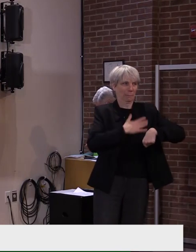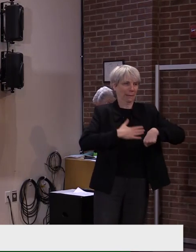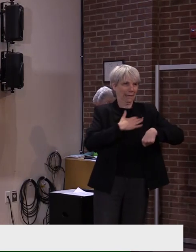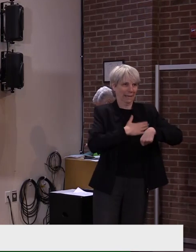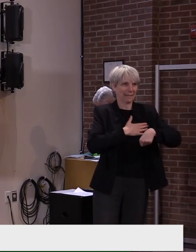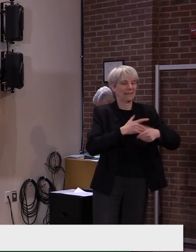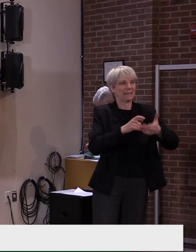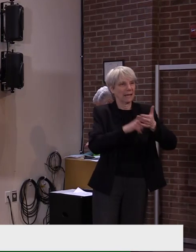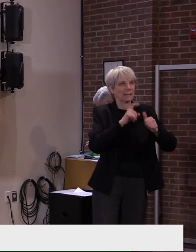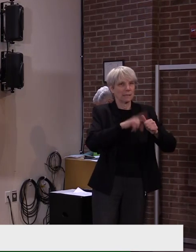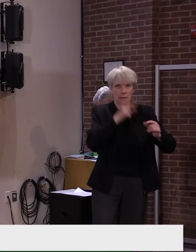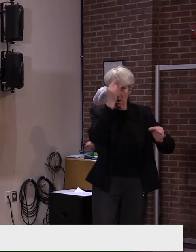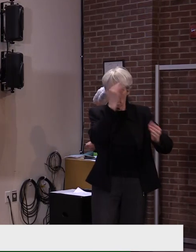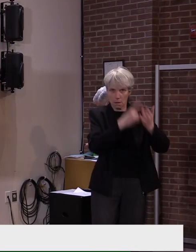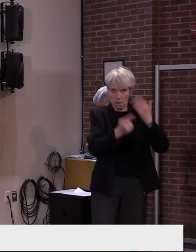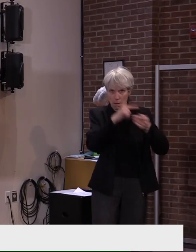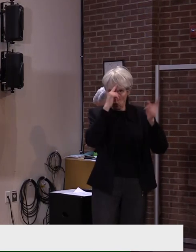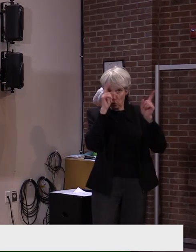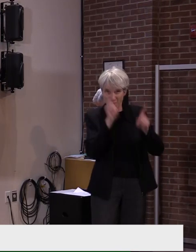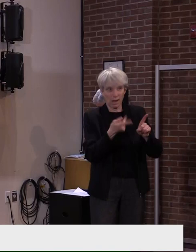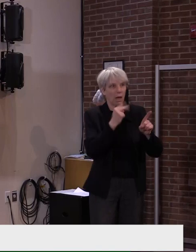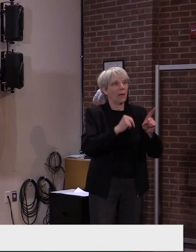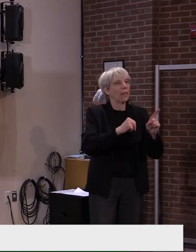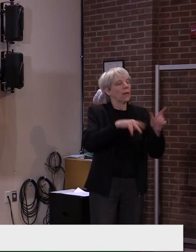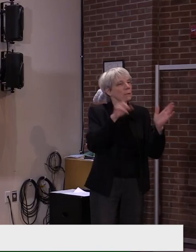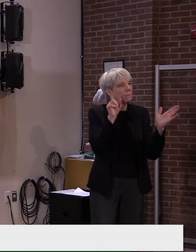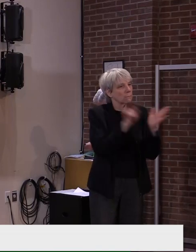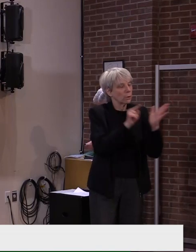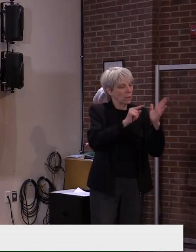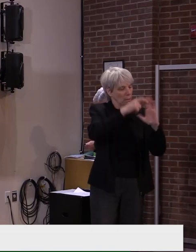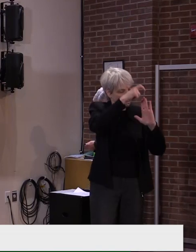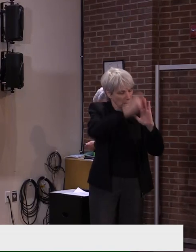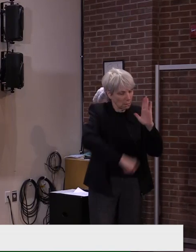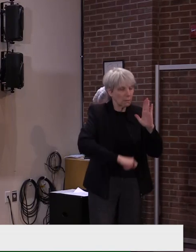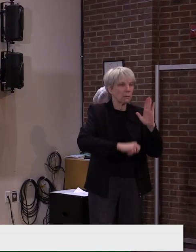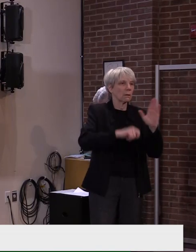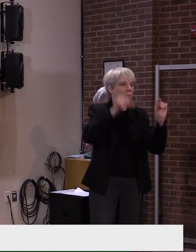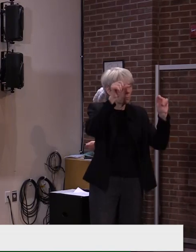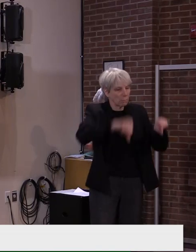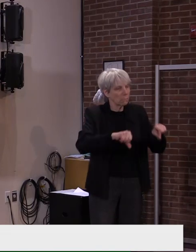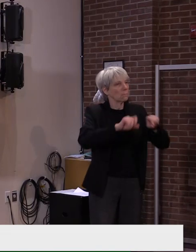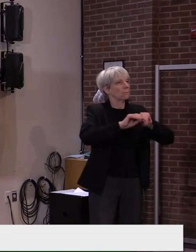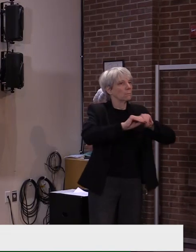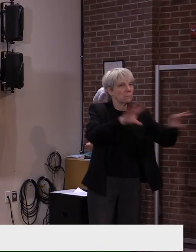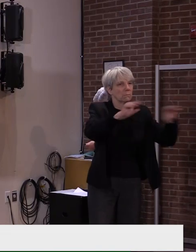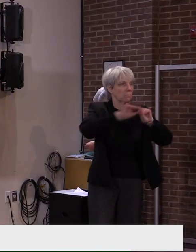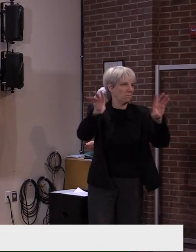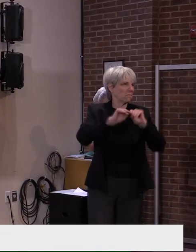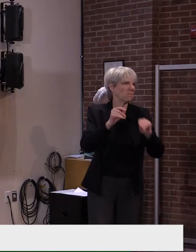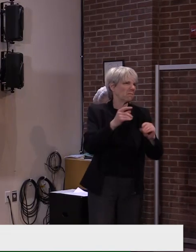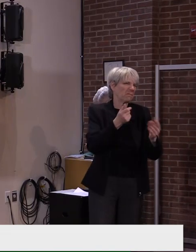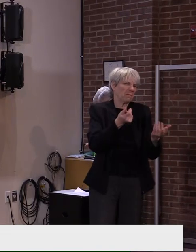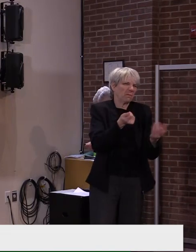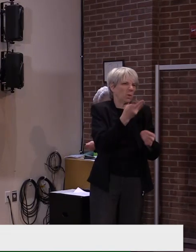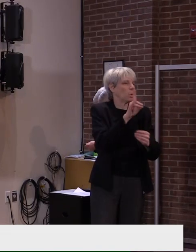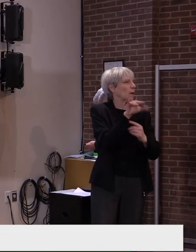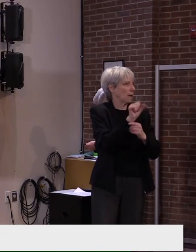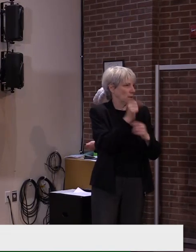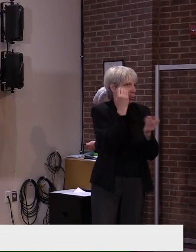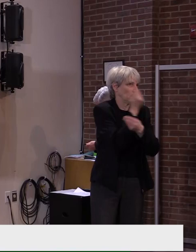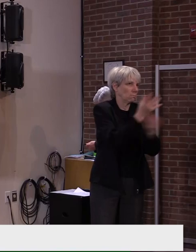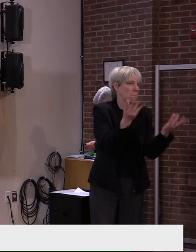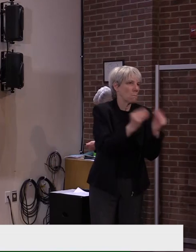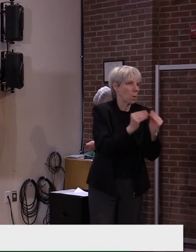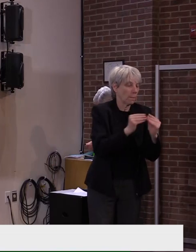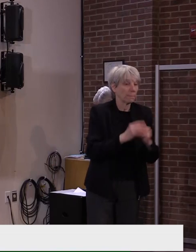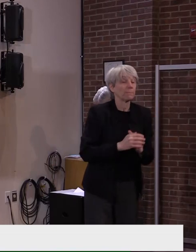related materials and online resources to be updated. And one more important point. If